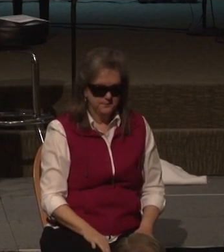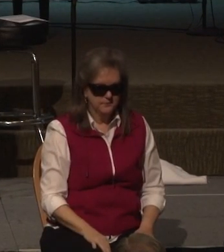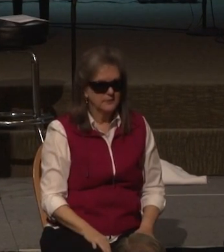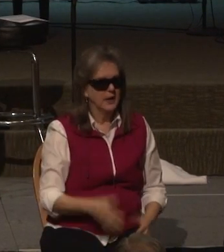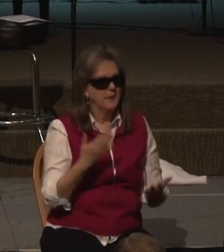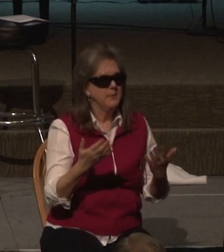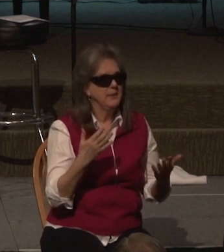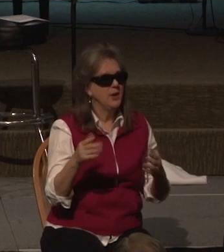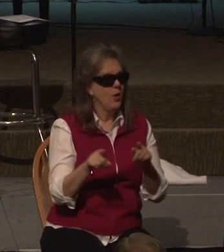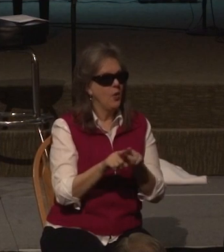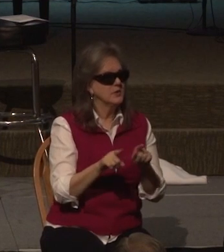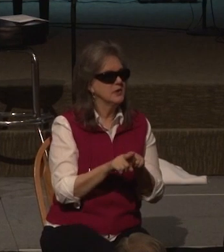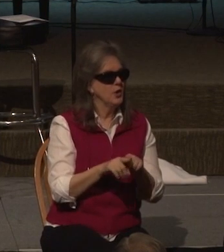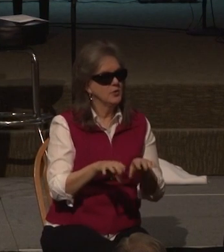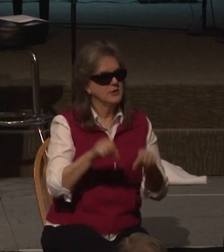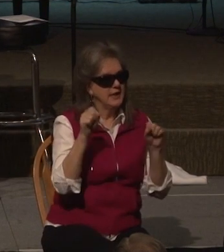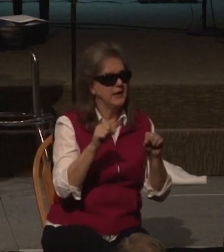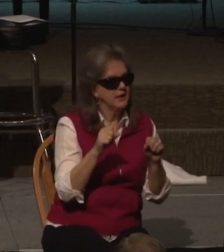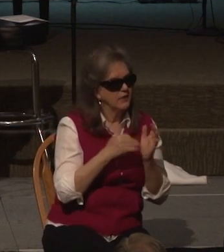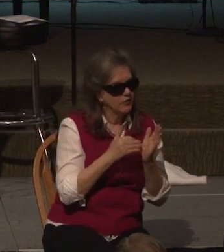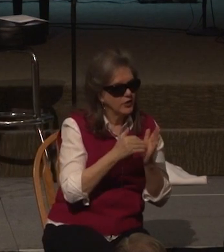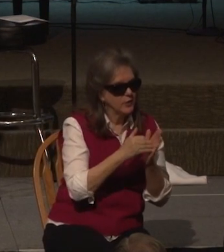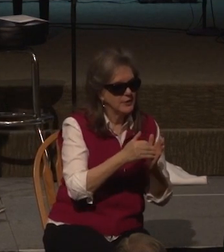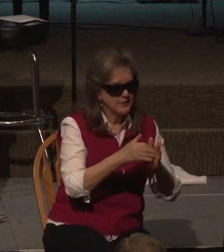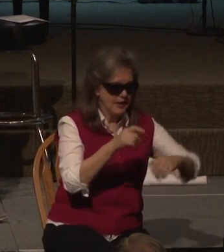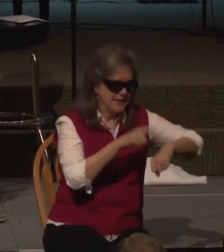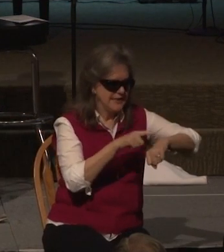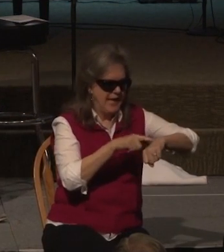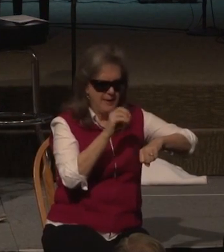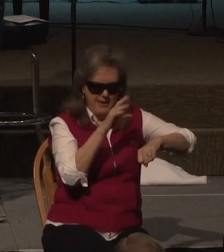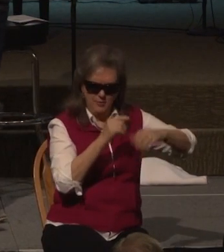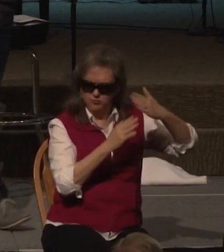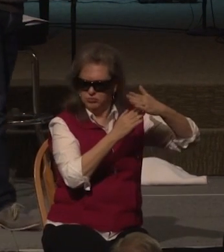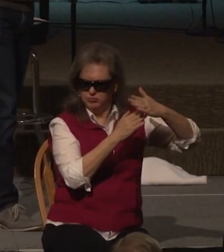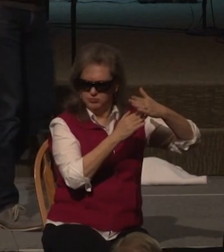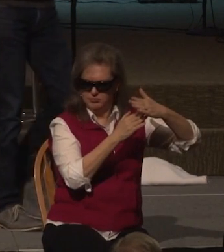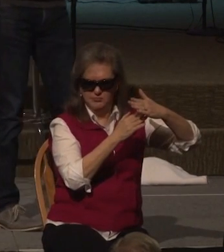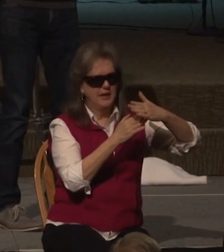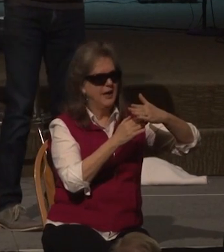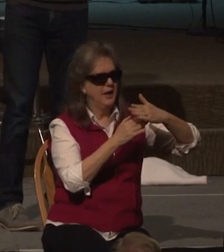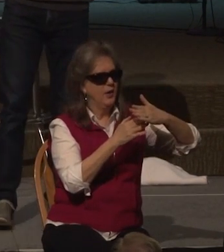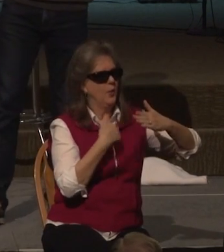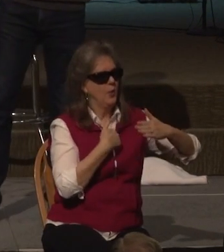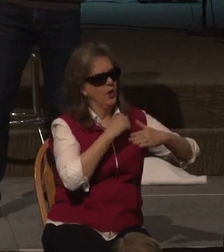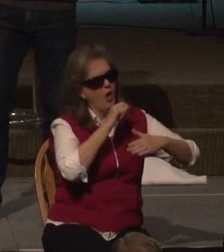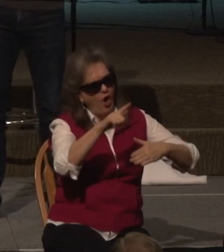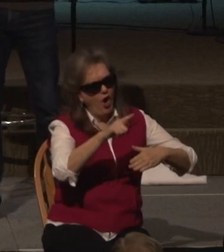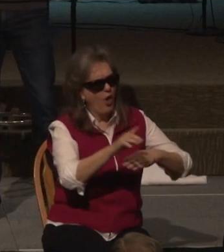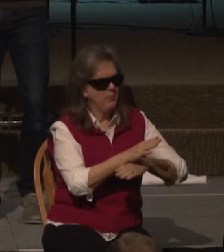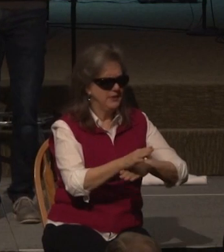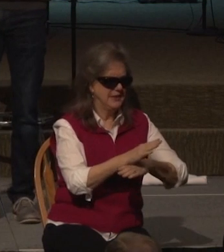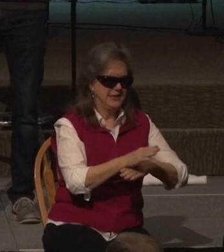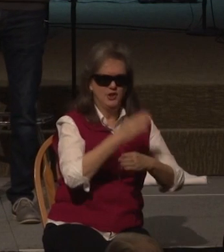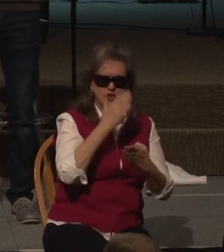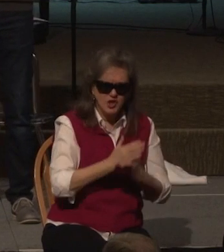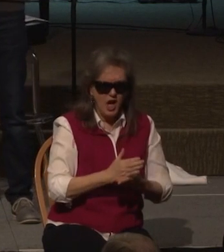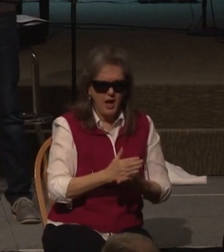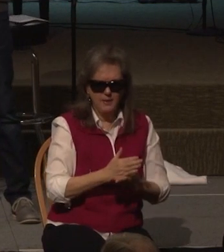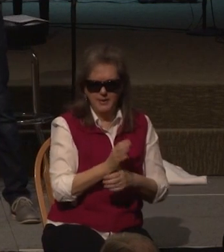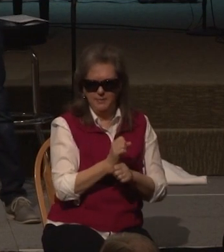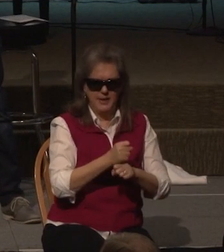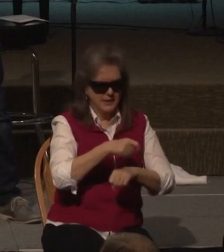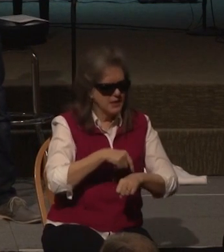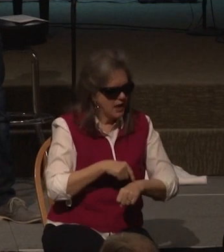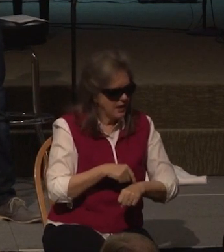You might also take frequent timeouts. I mean, here's the reality. We are all too busy to stop and make